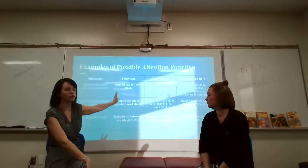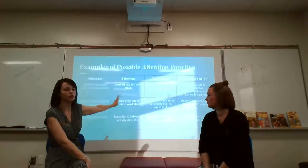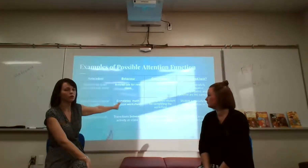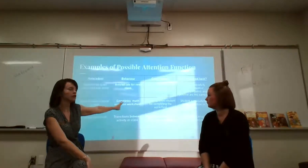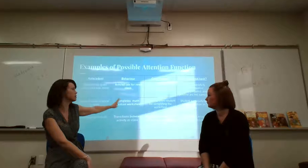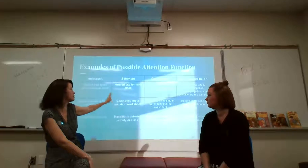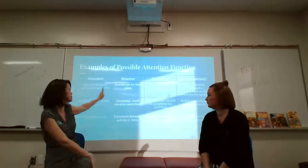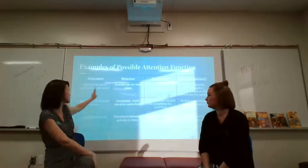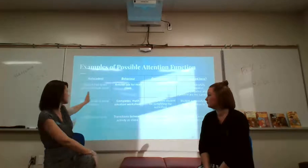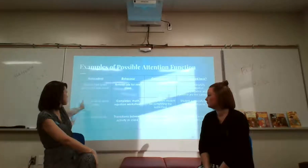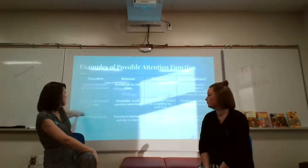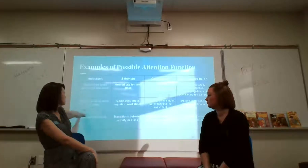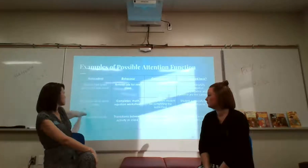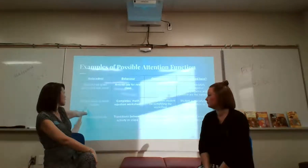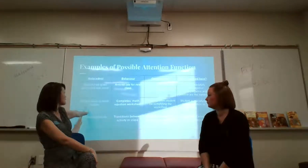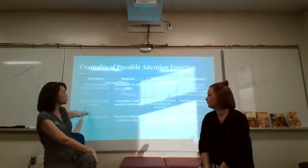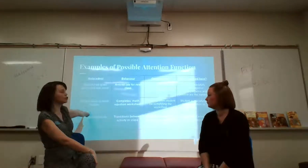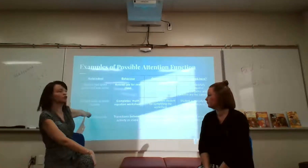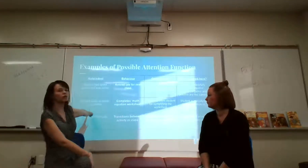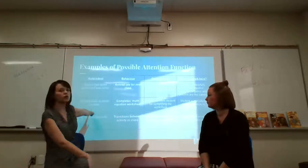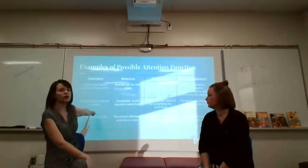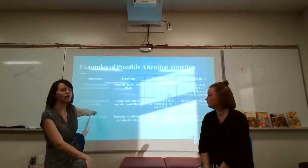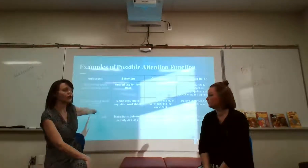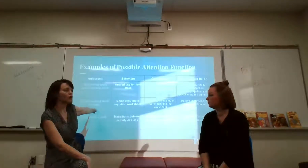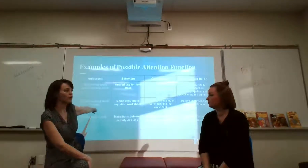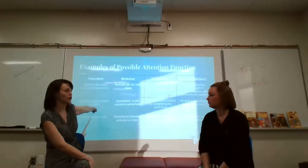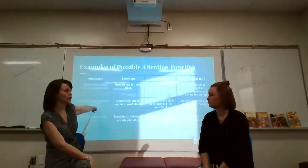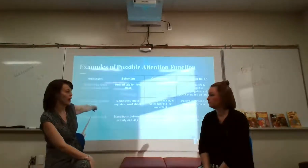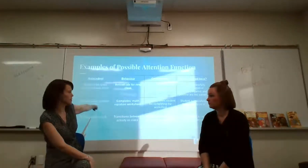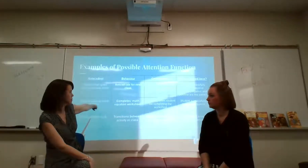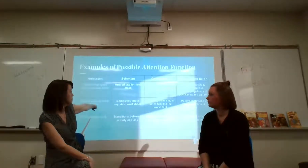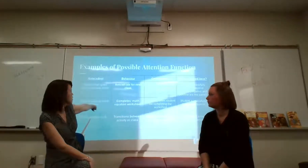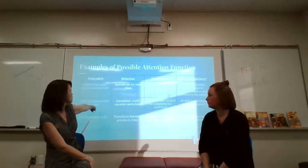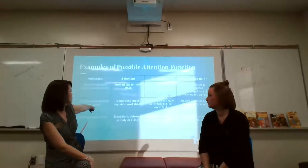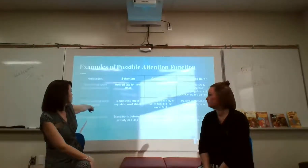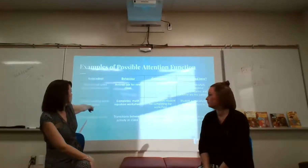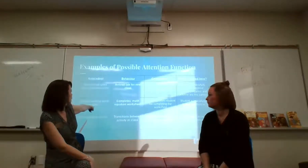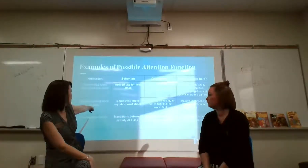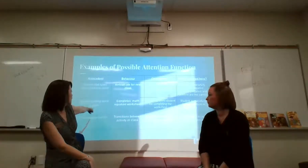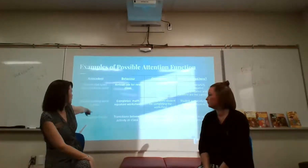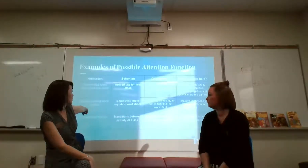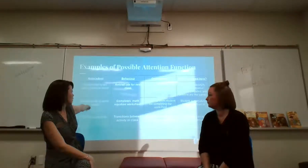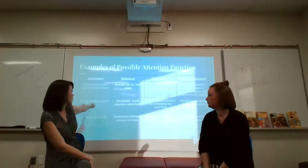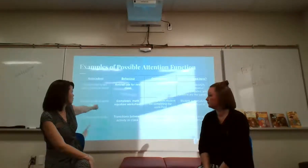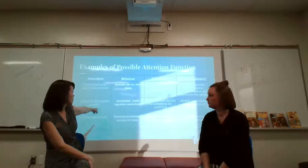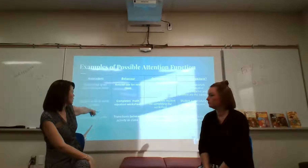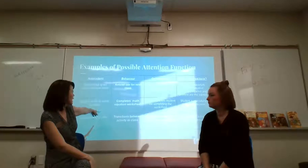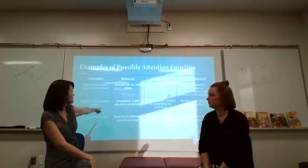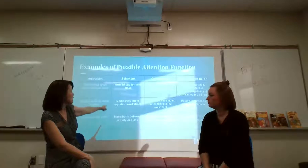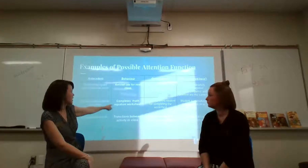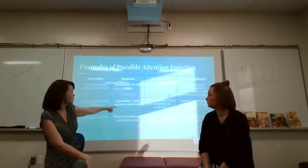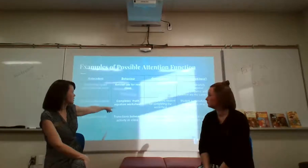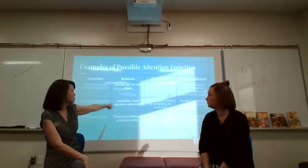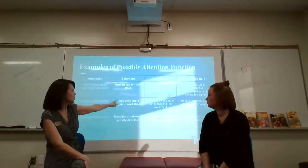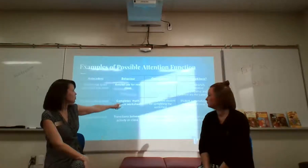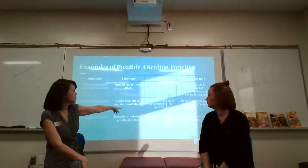look at the A's and C's. The A is the students working alone in class. So if I'm working alone in class, I complete my